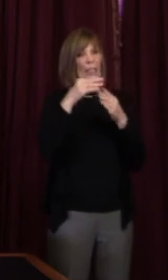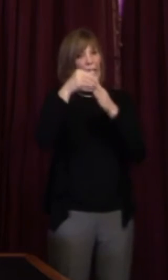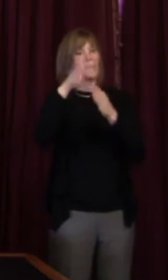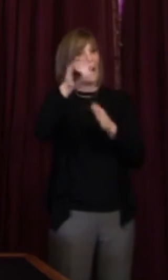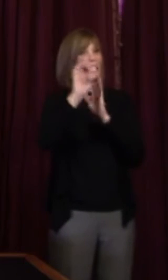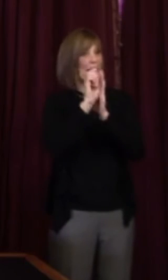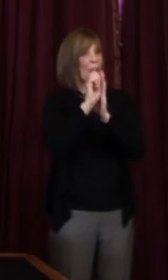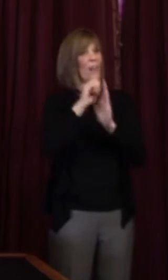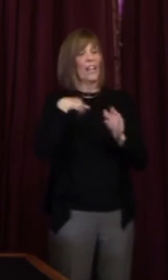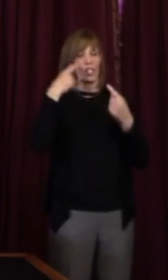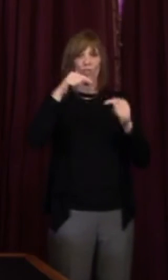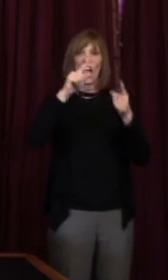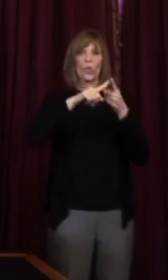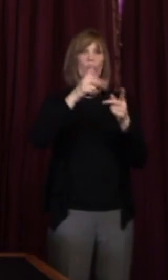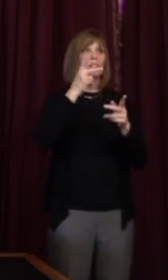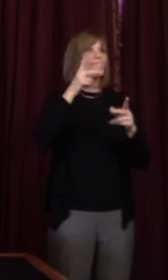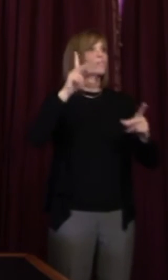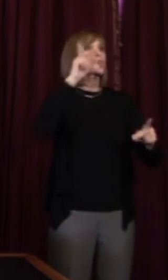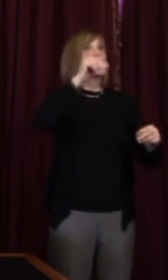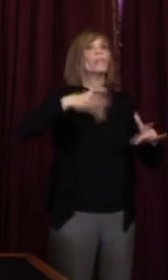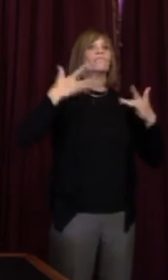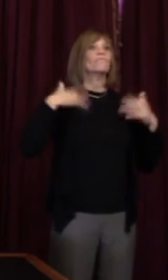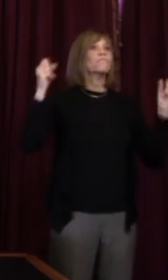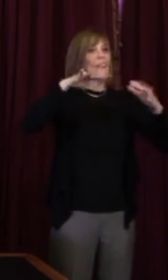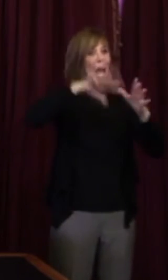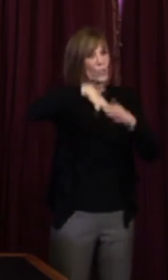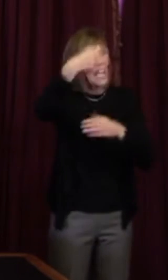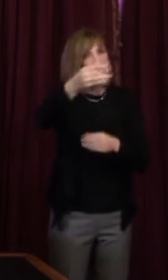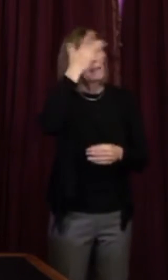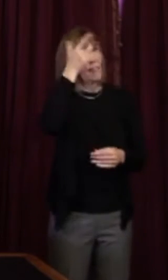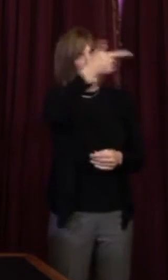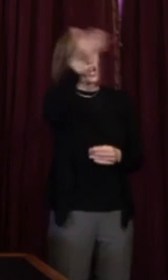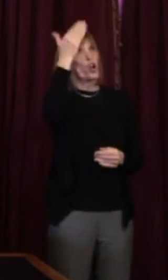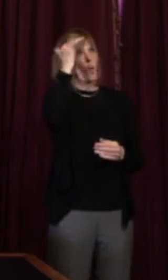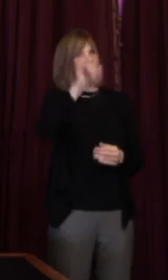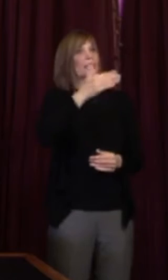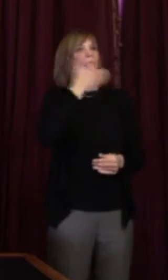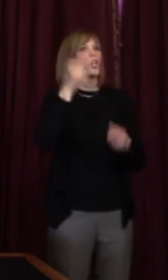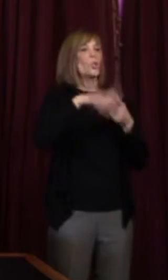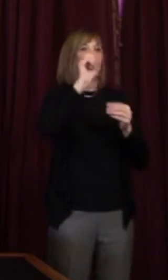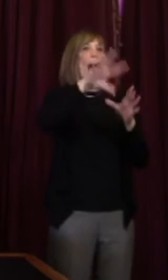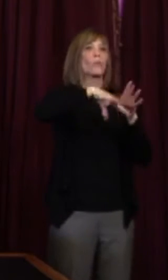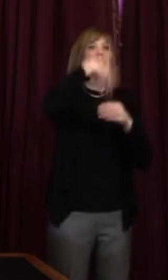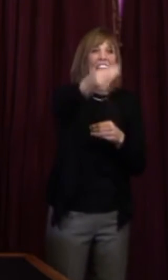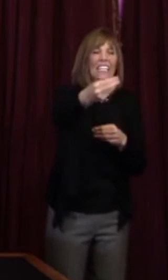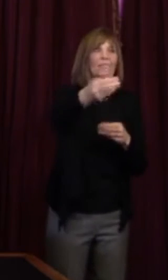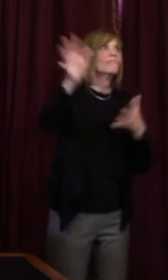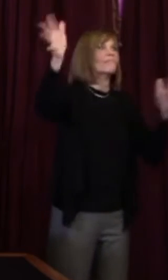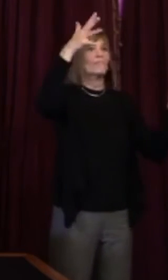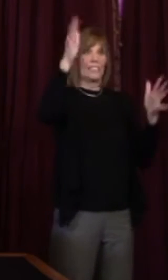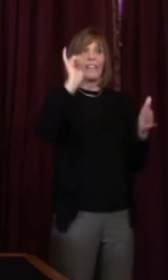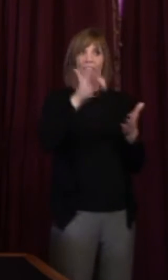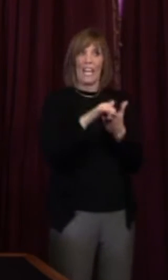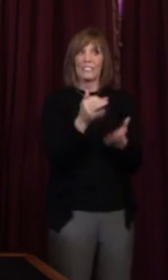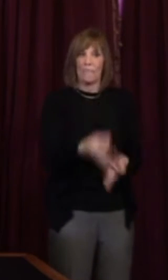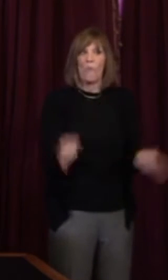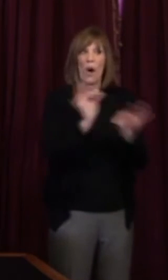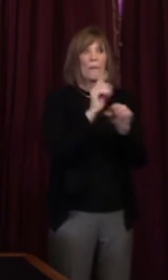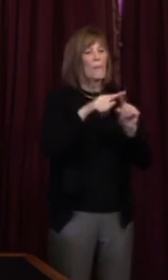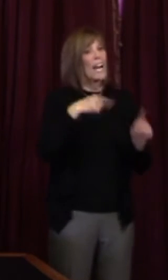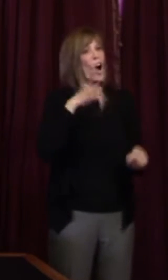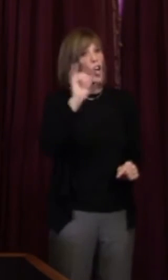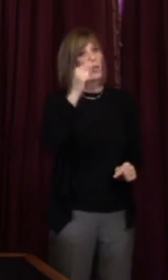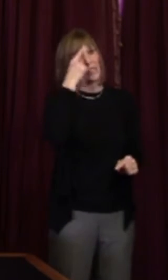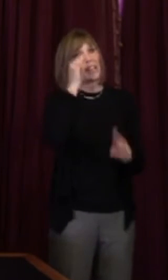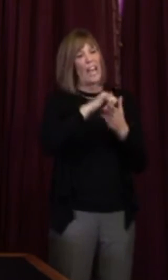They've tried to hold the events outside because they know that it's better to be outdoors and that was important. But I also